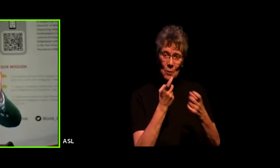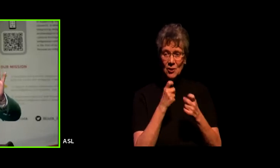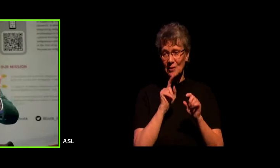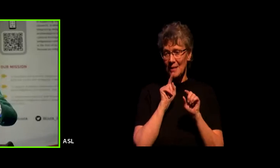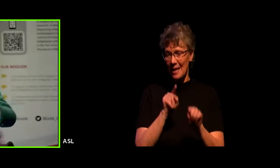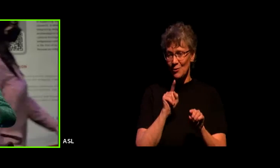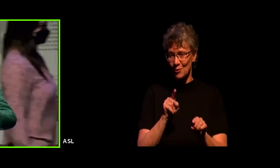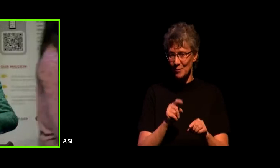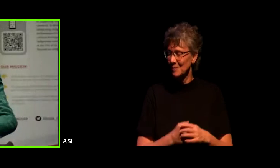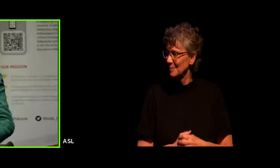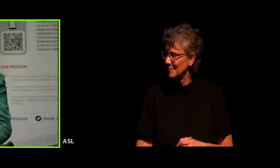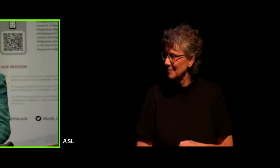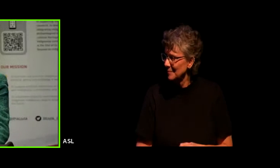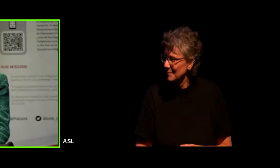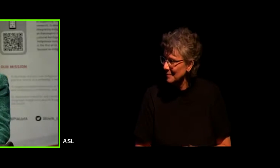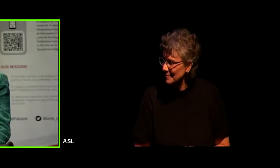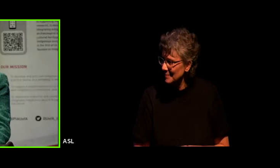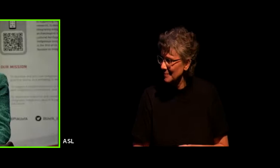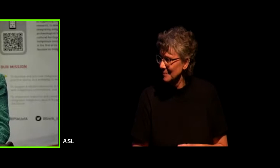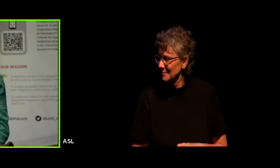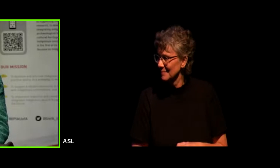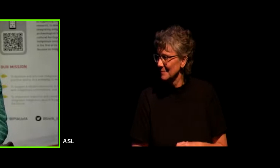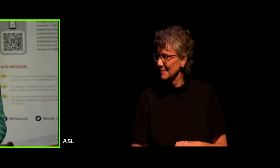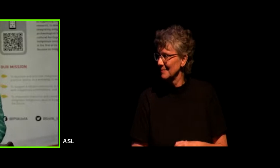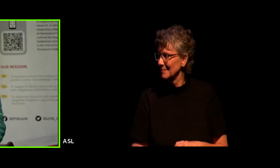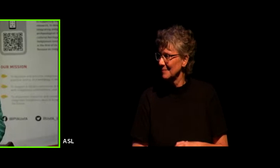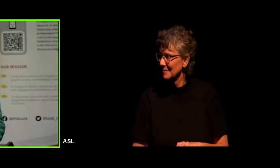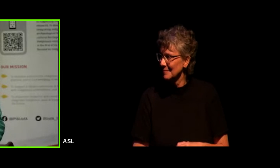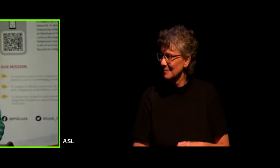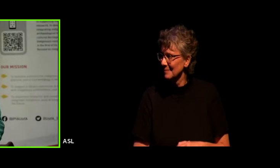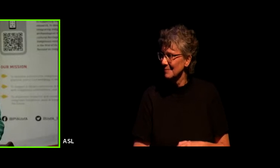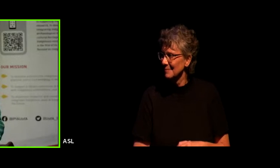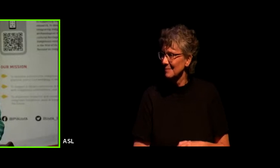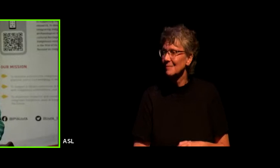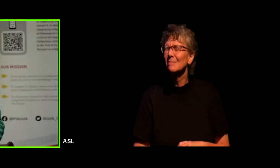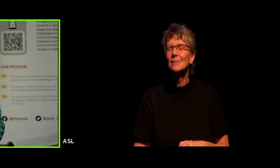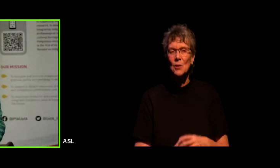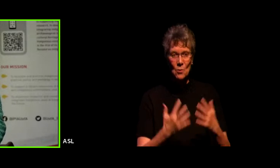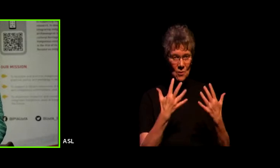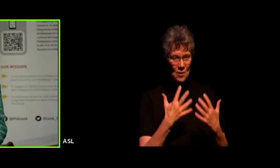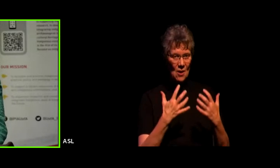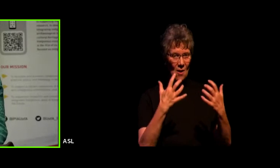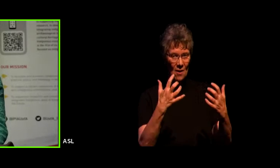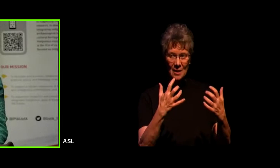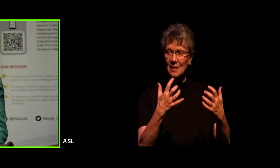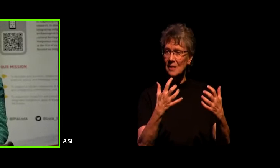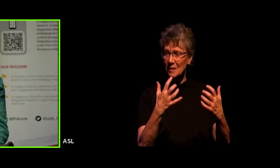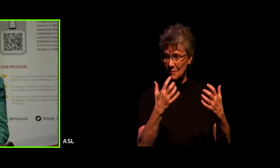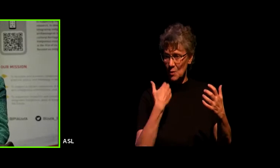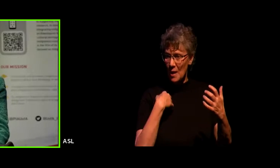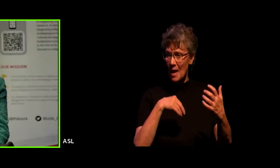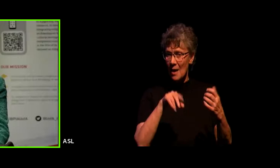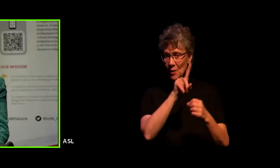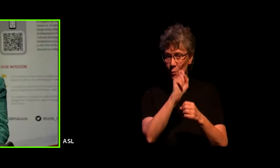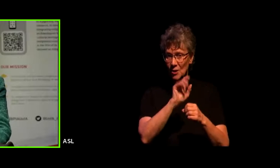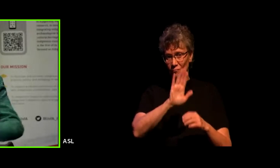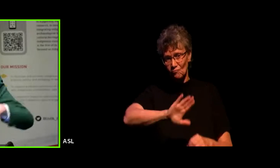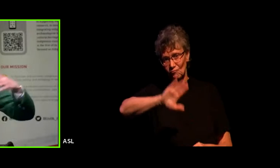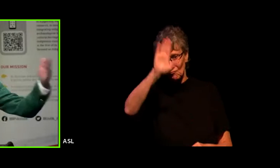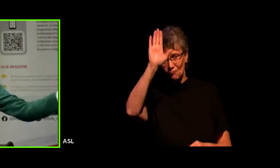So how's that going to work? All right. We're going to take questions from the audience. If y'all have a question, raise your